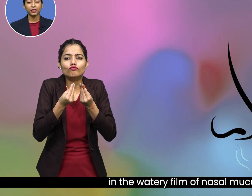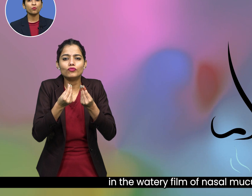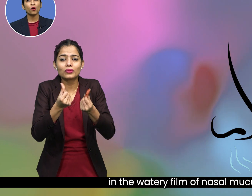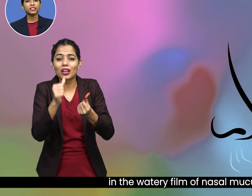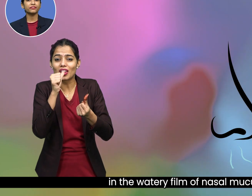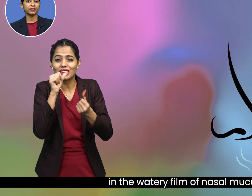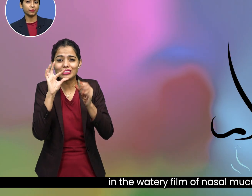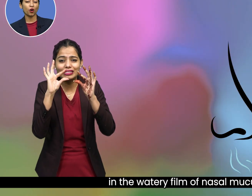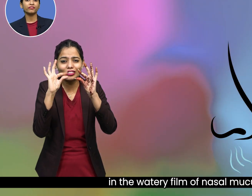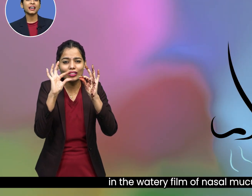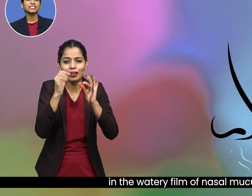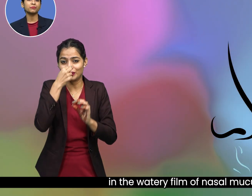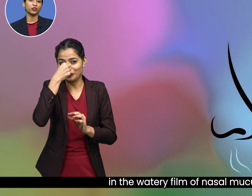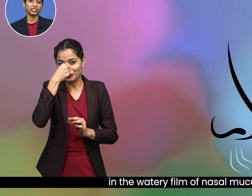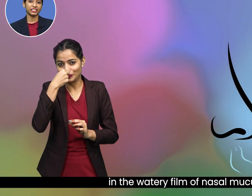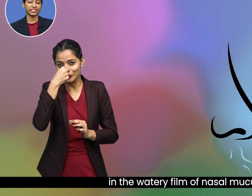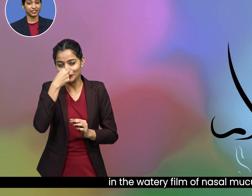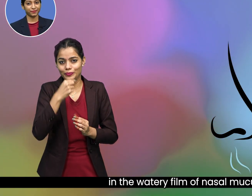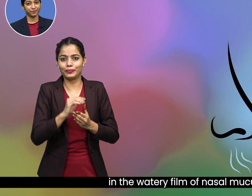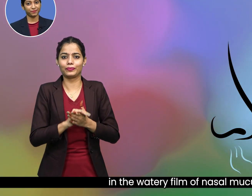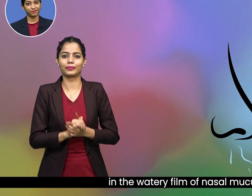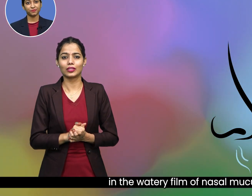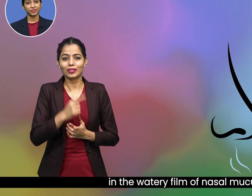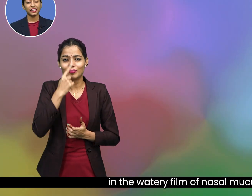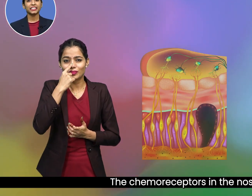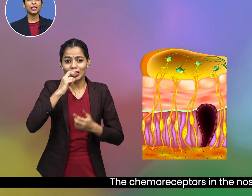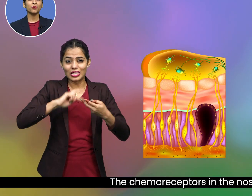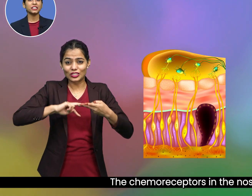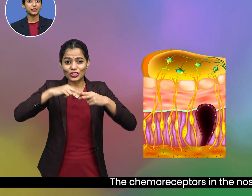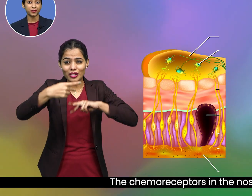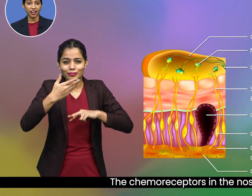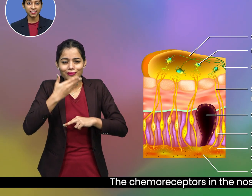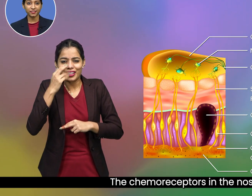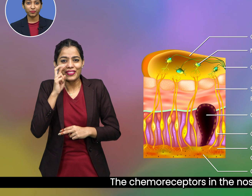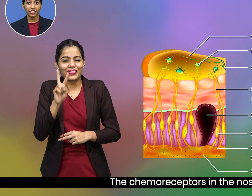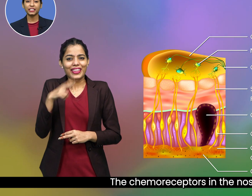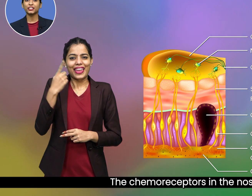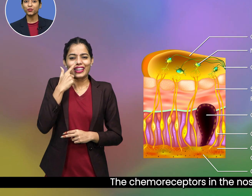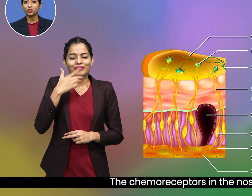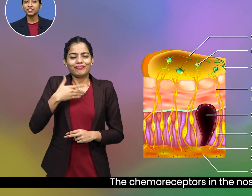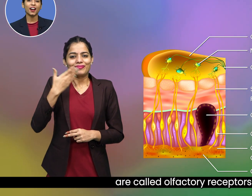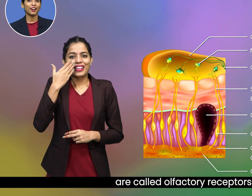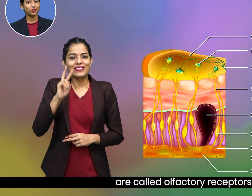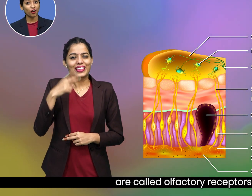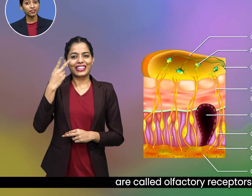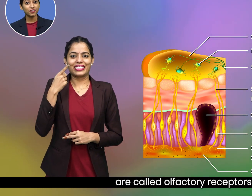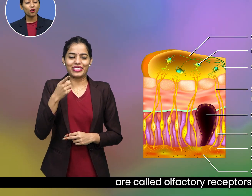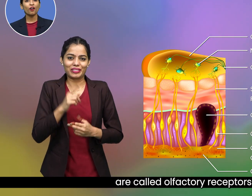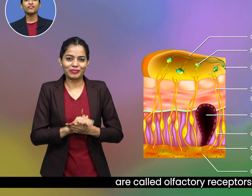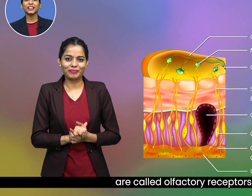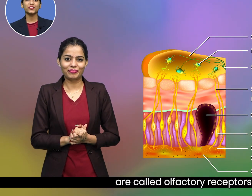dissolved in the water film of nasal mucus. The chemoreceptors in the nose are